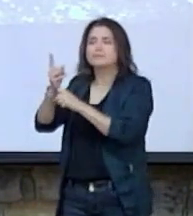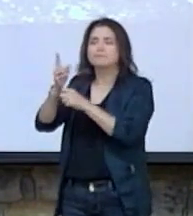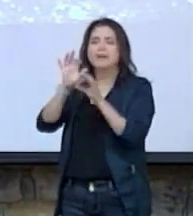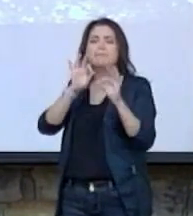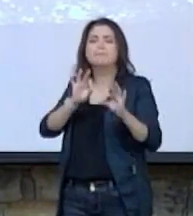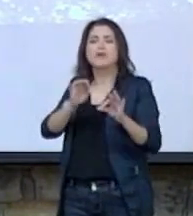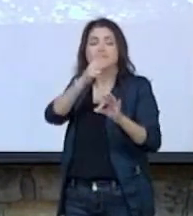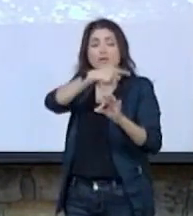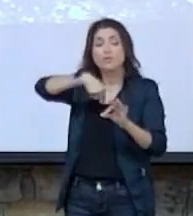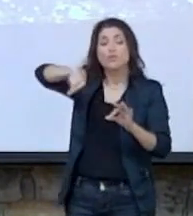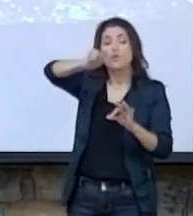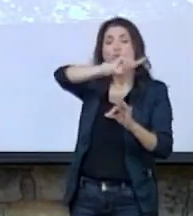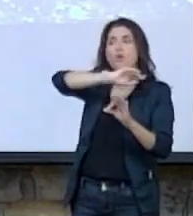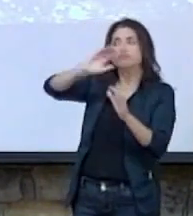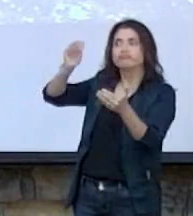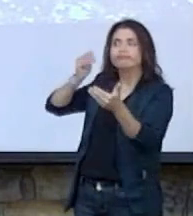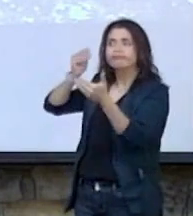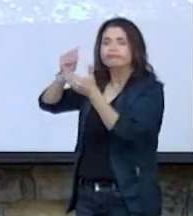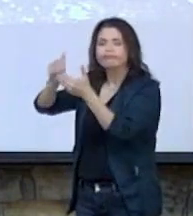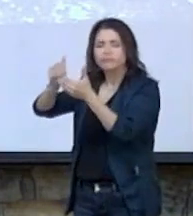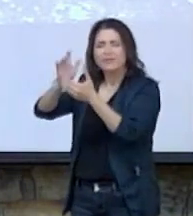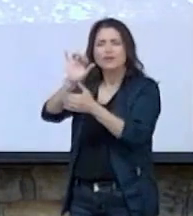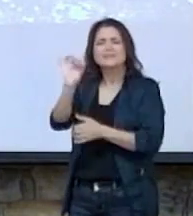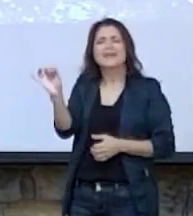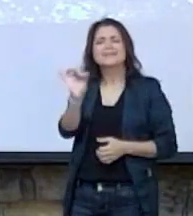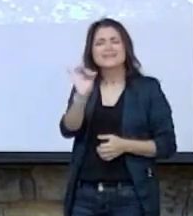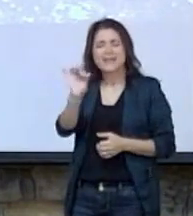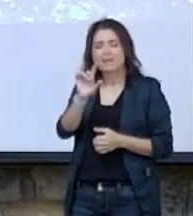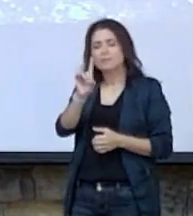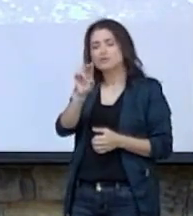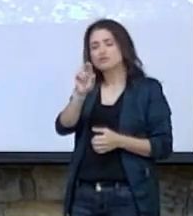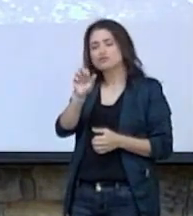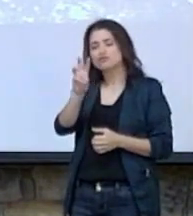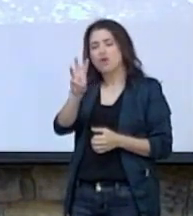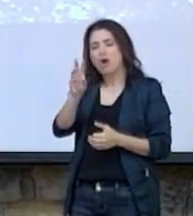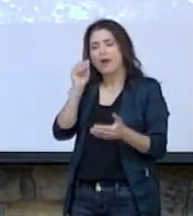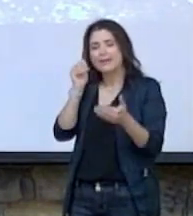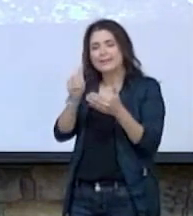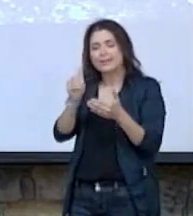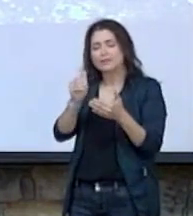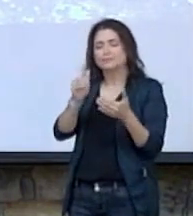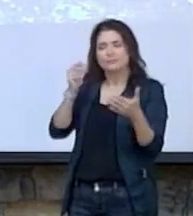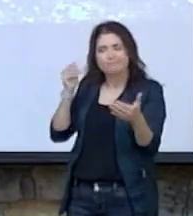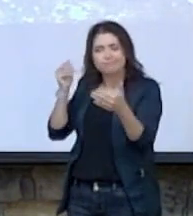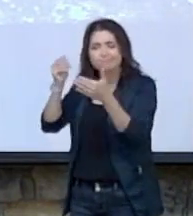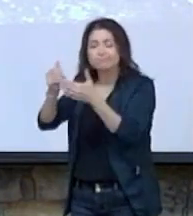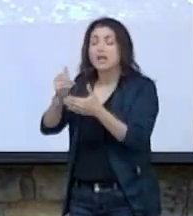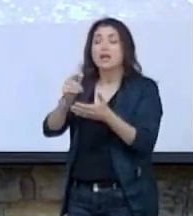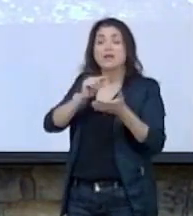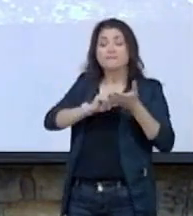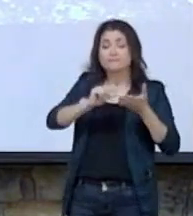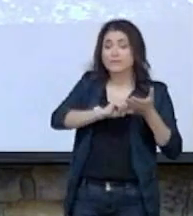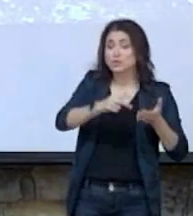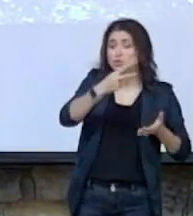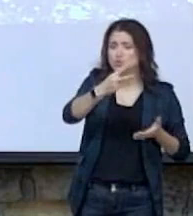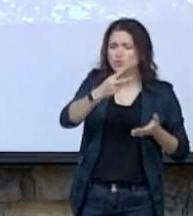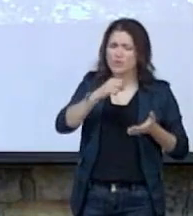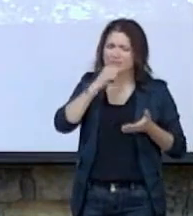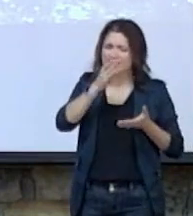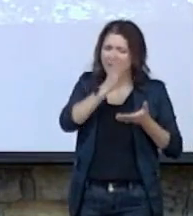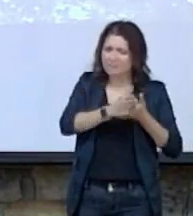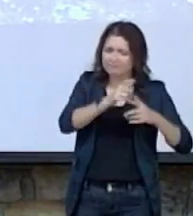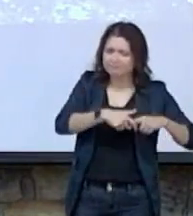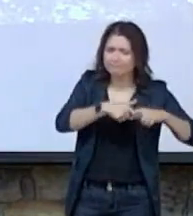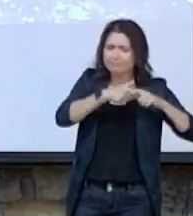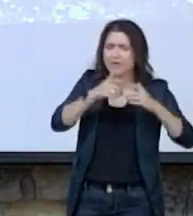who draw near. Now, that's interesting. There's that same phrase, draw near. He says, otherwise, verse 2, would they not have ceased to be